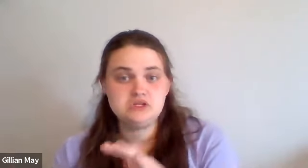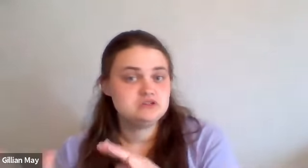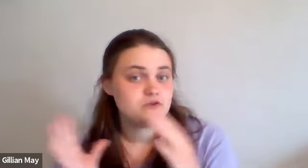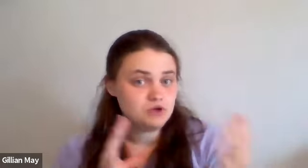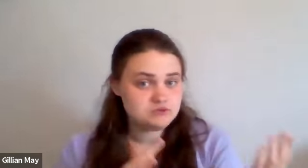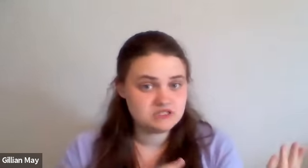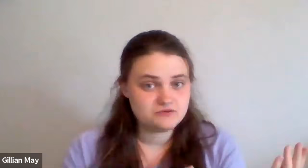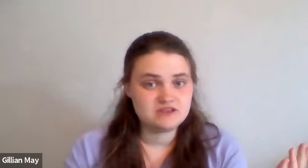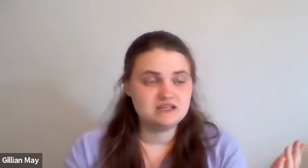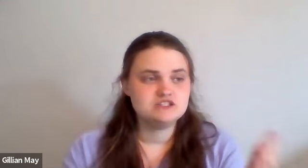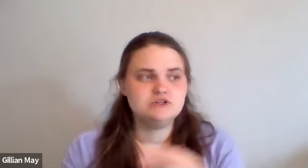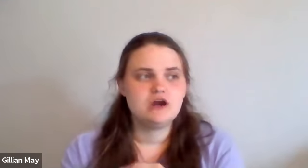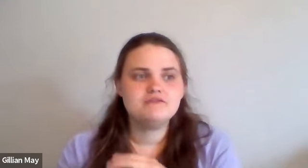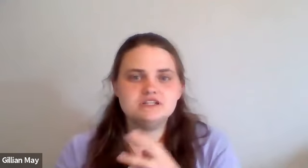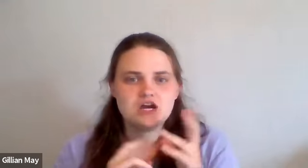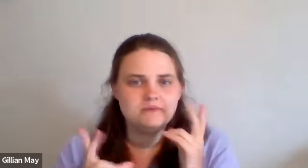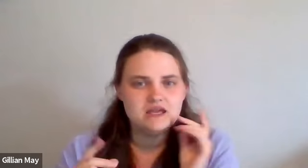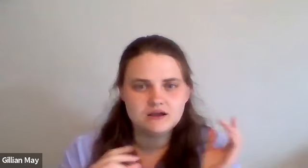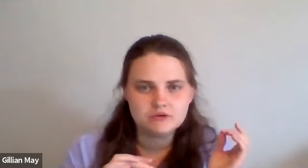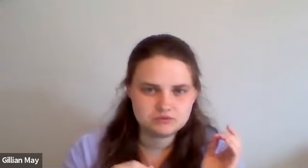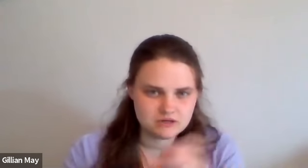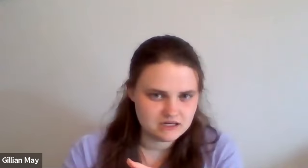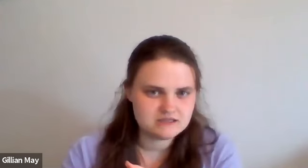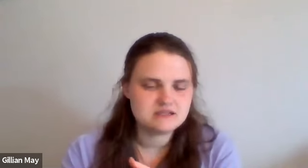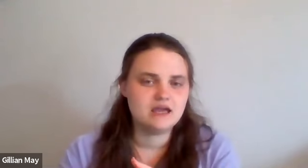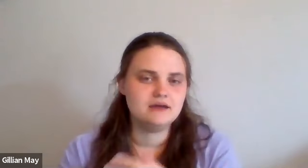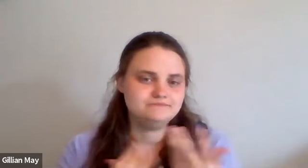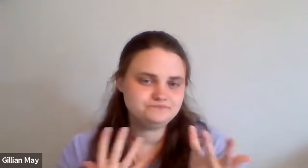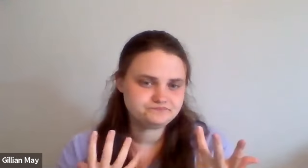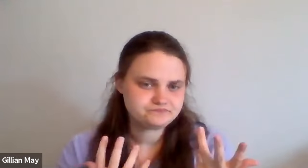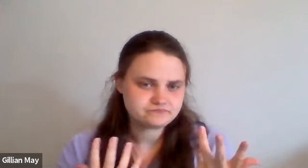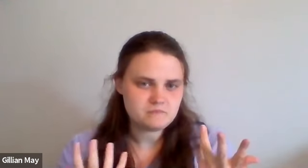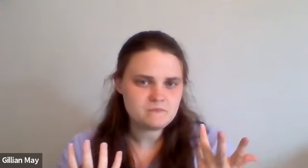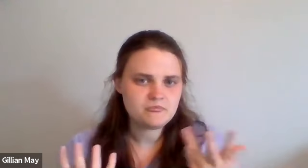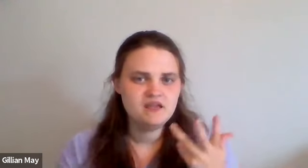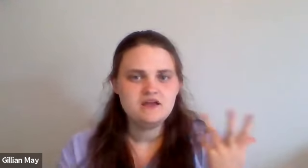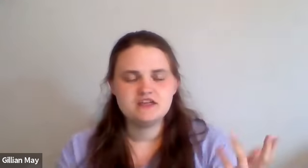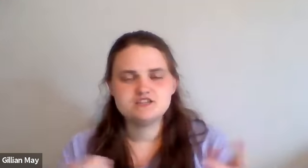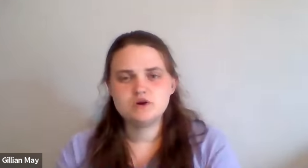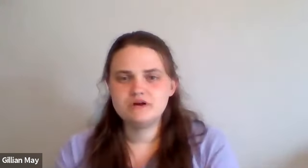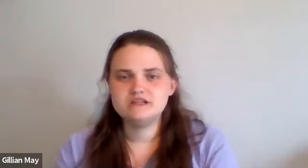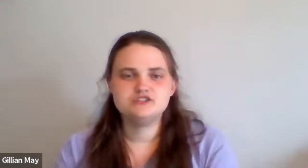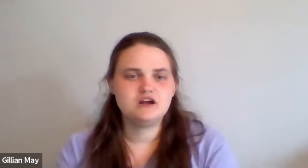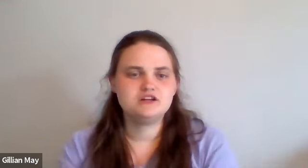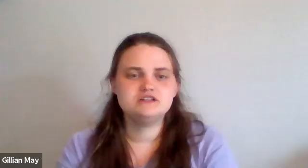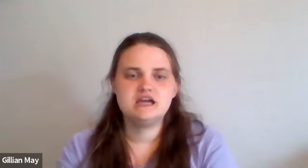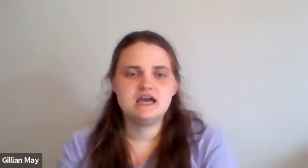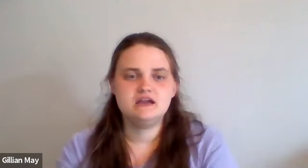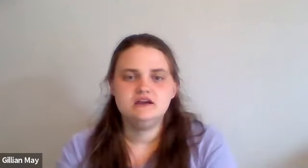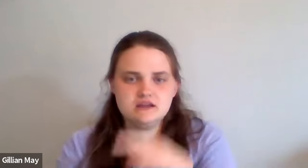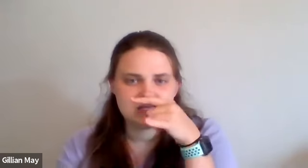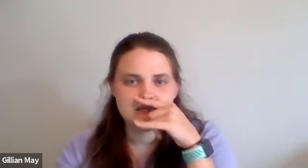use it for multiple different things. So you're having to try to pick which one it is. And that's one of the ones you're not going to say,